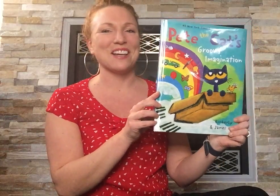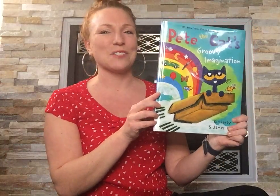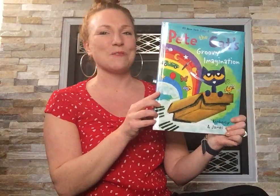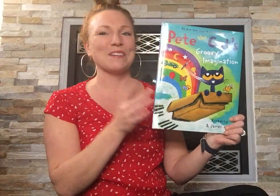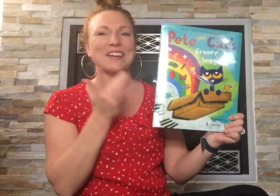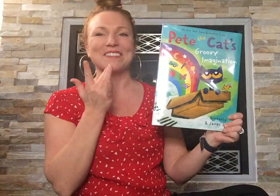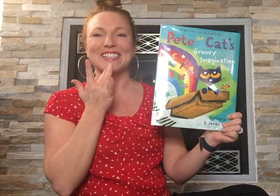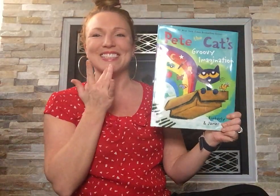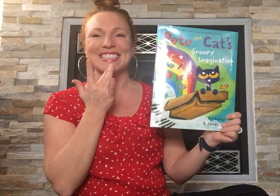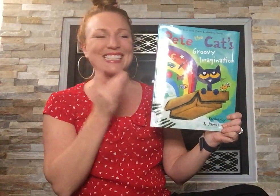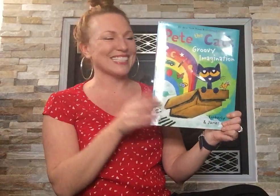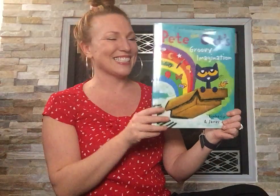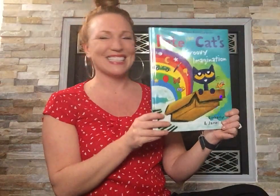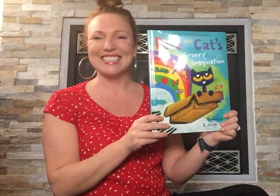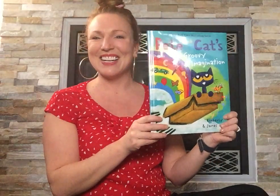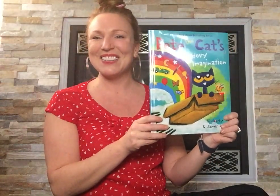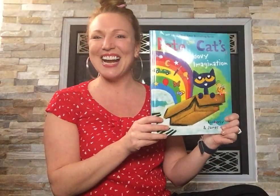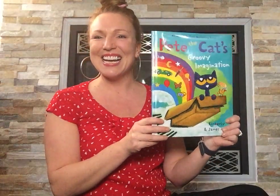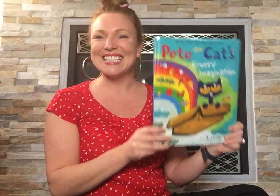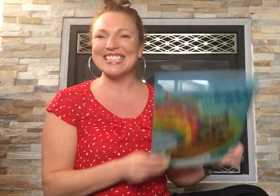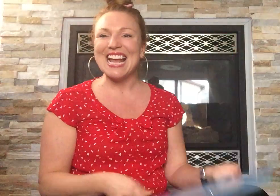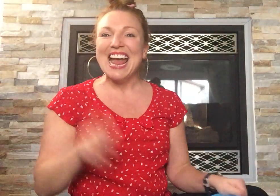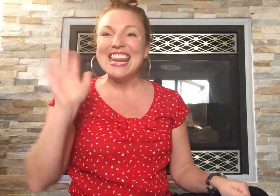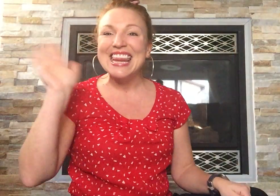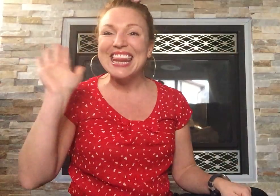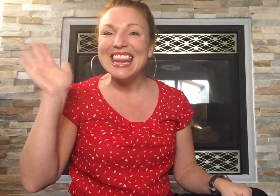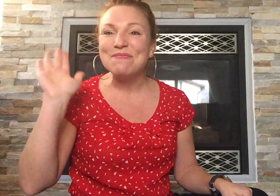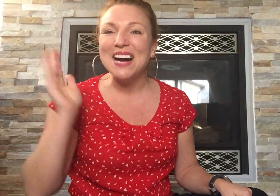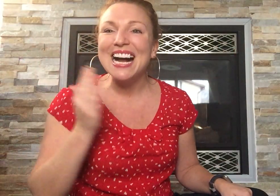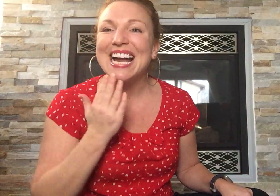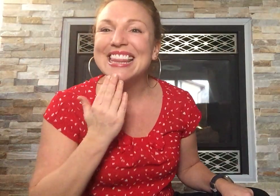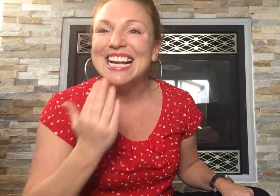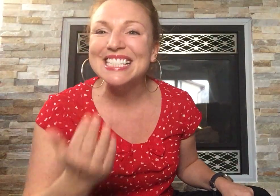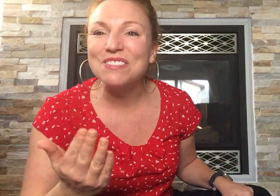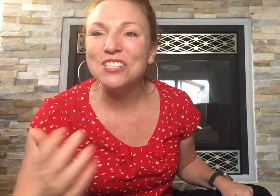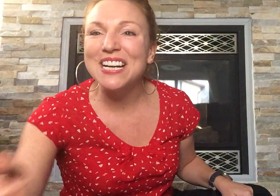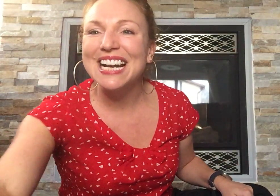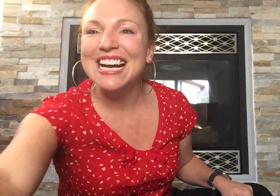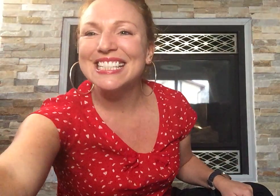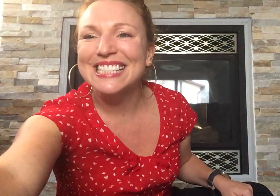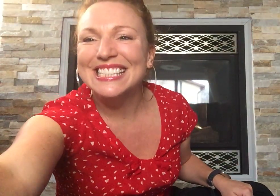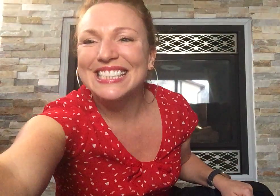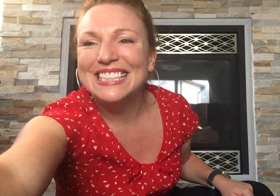That's one of my favorite ones. All right. Bye. Thanks for joining us.